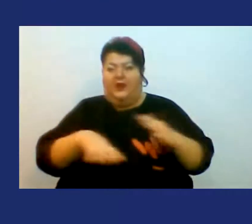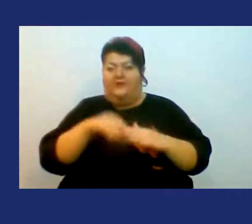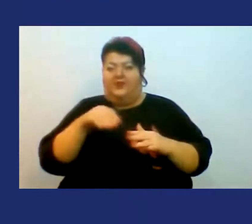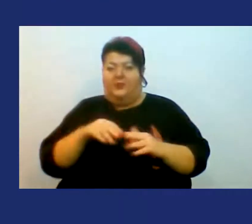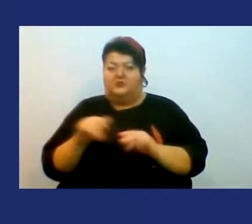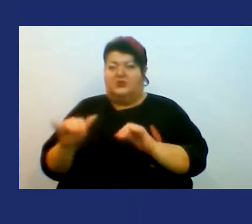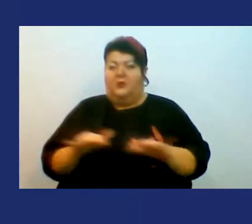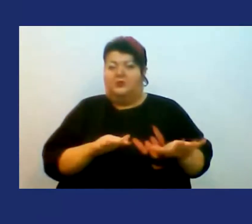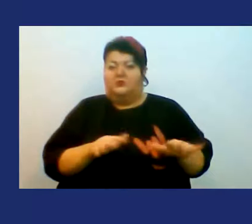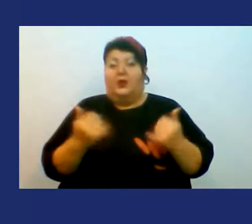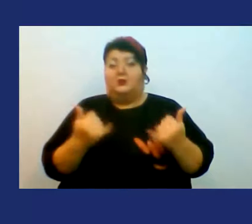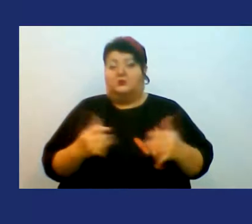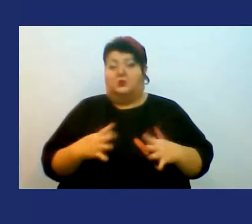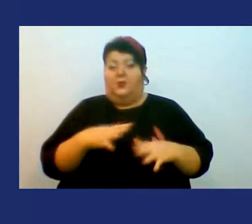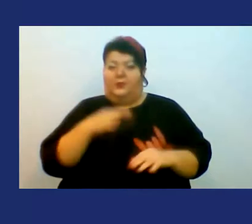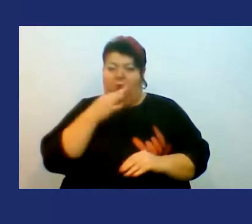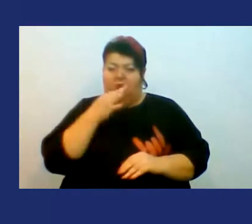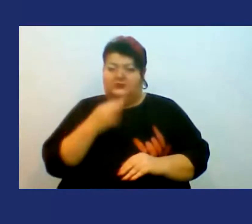uh, various